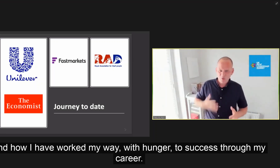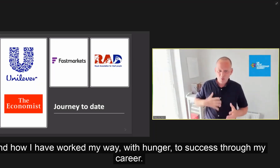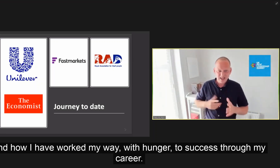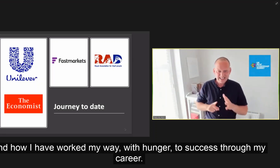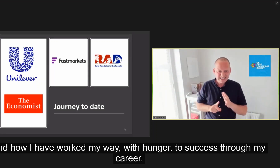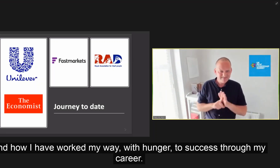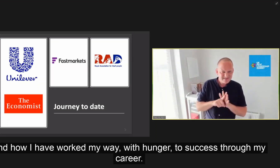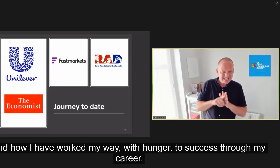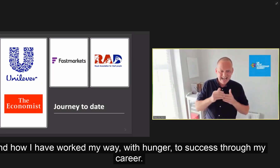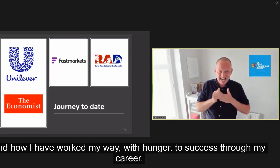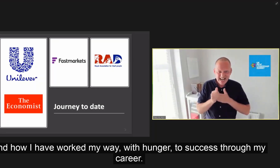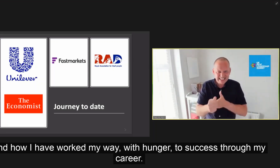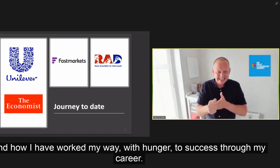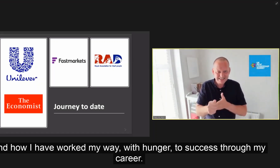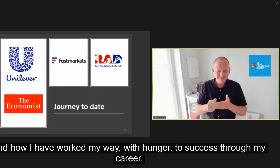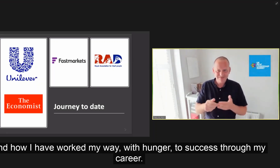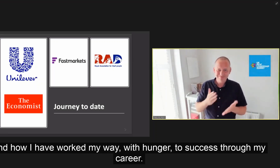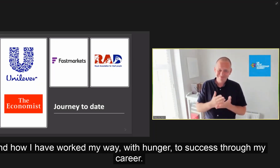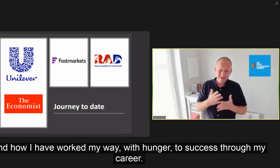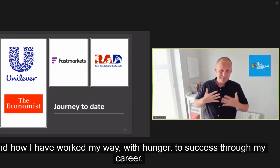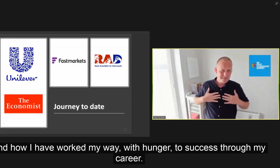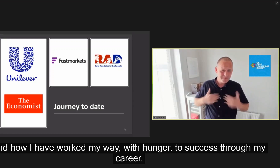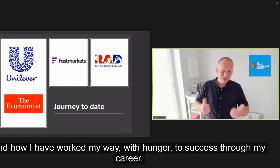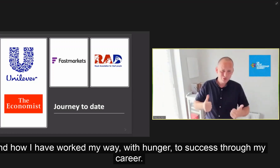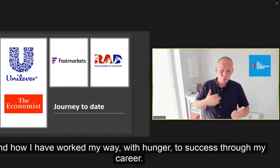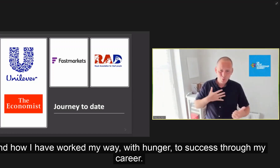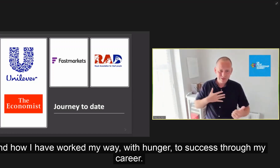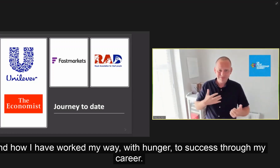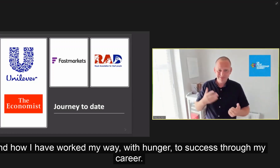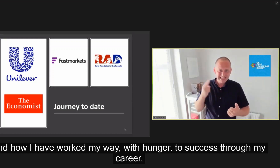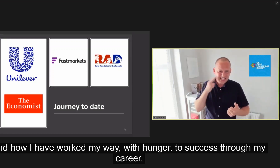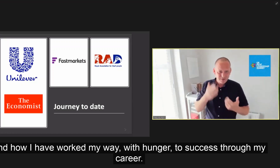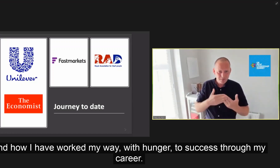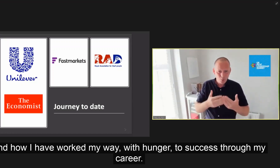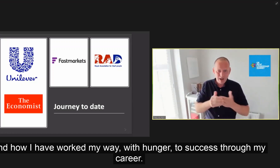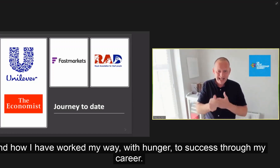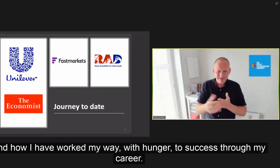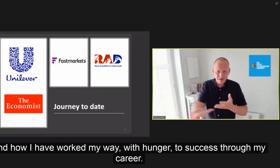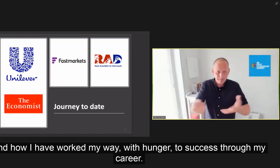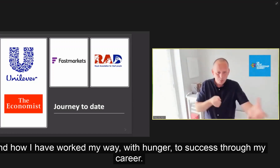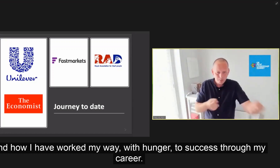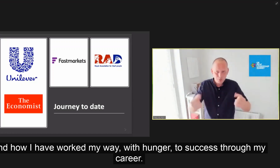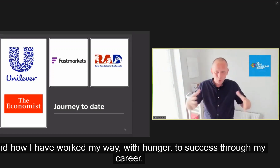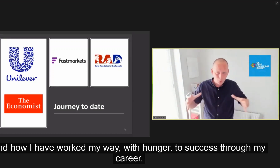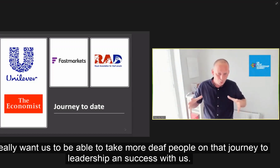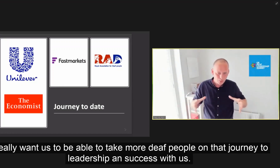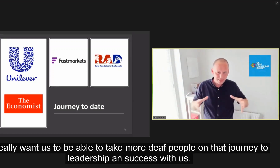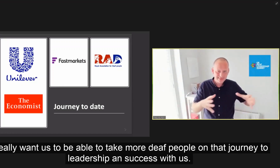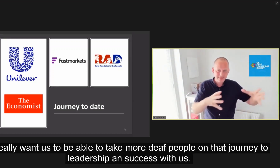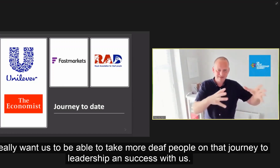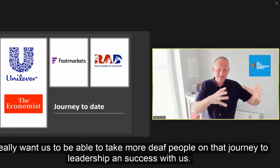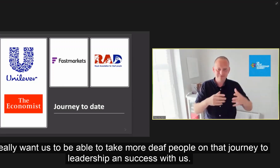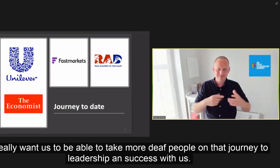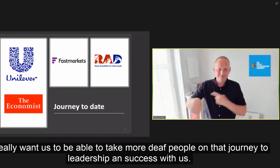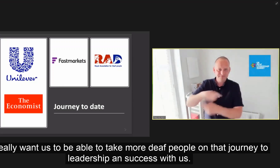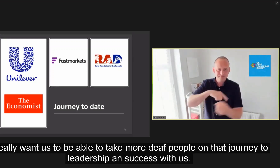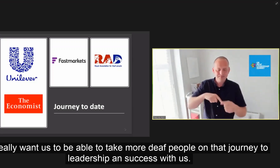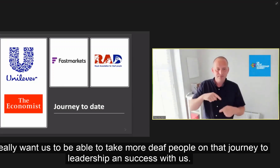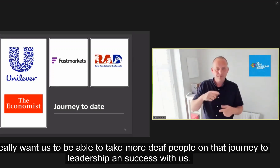have worked my way with my hunger to success through my career. And I really want us to be able to take more